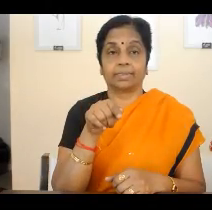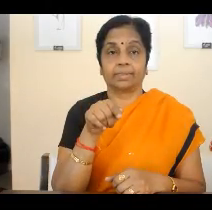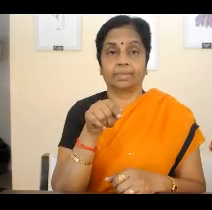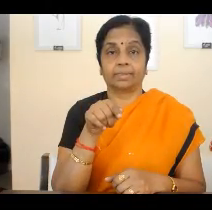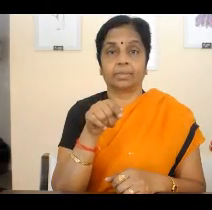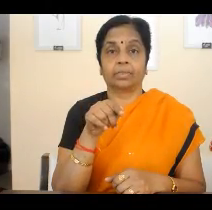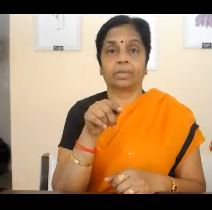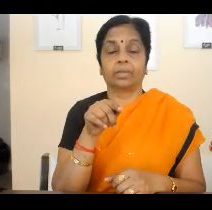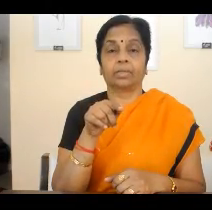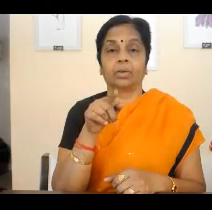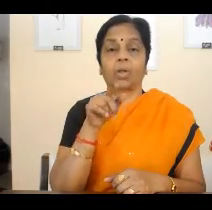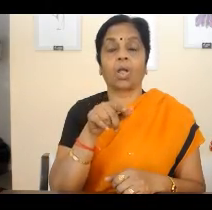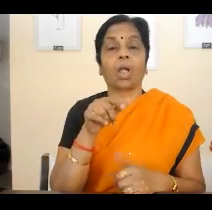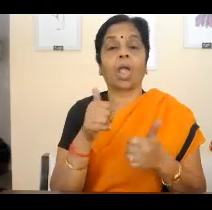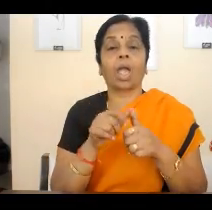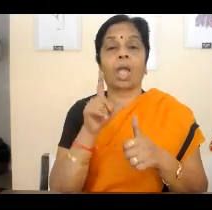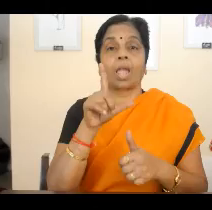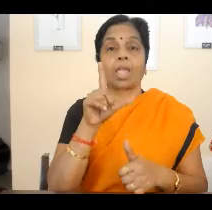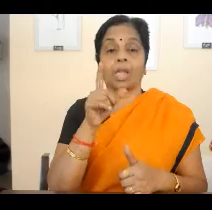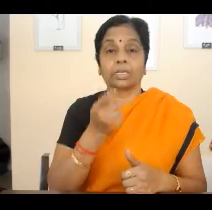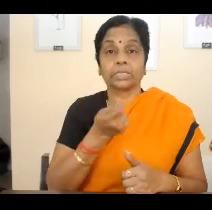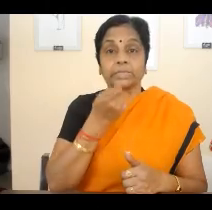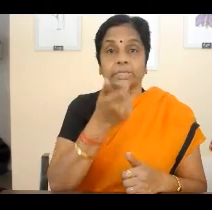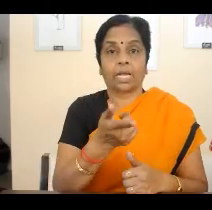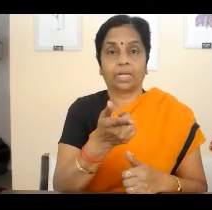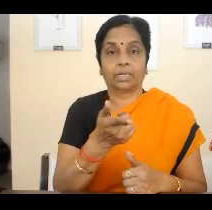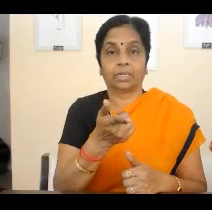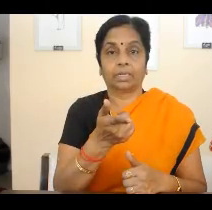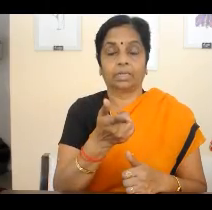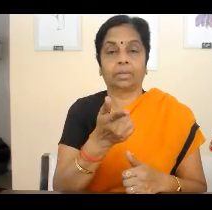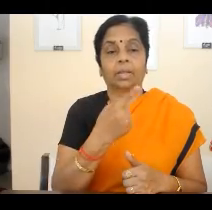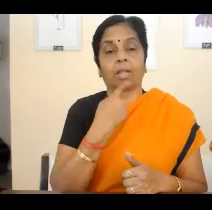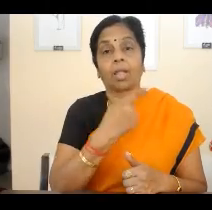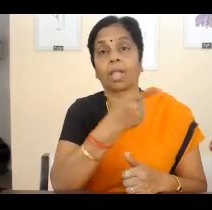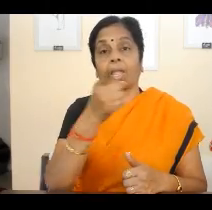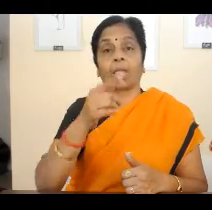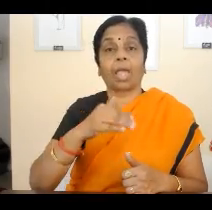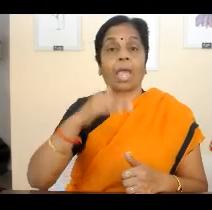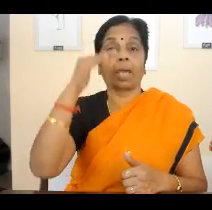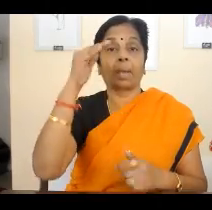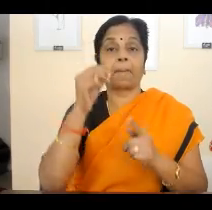should not be allowed to charge any higher premium